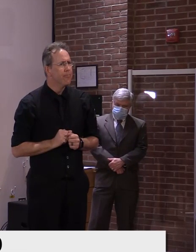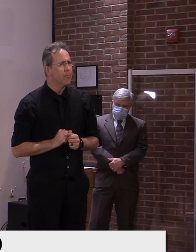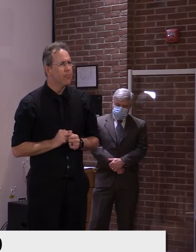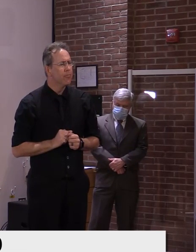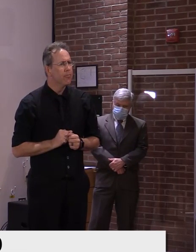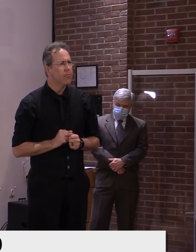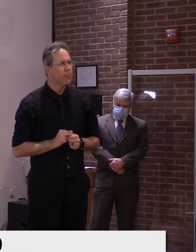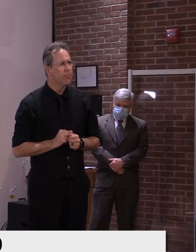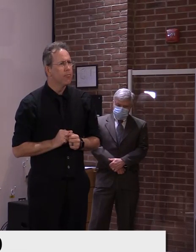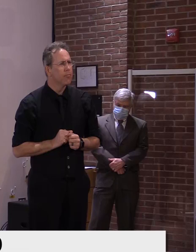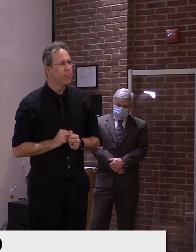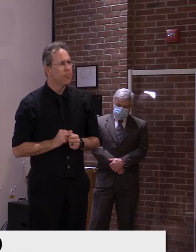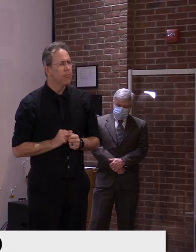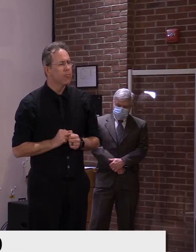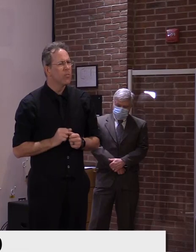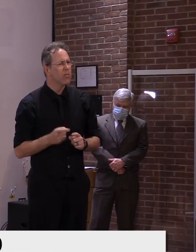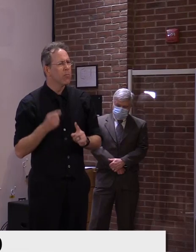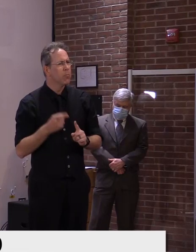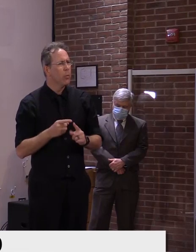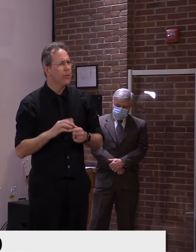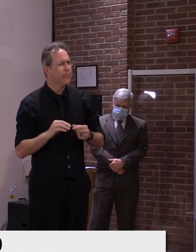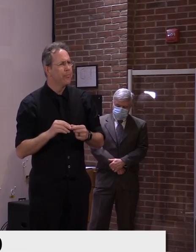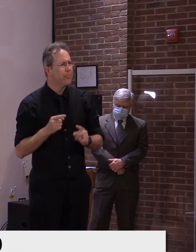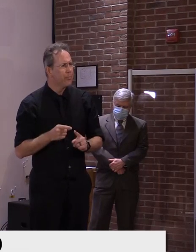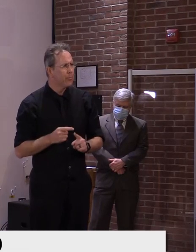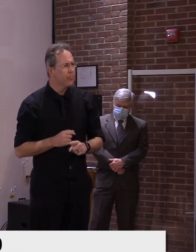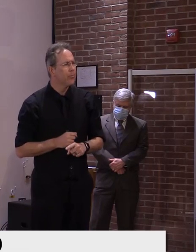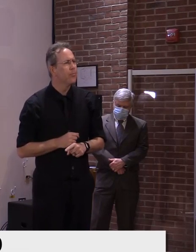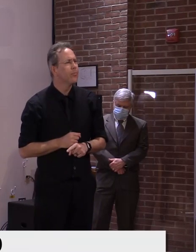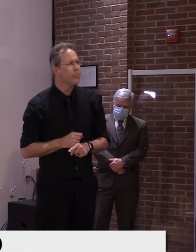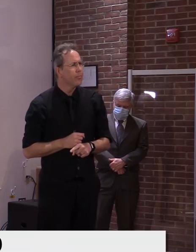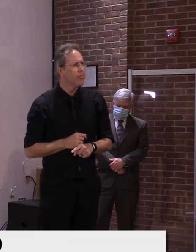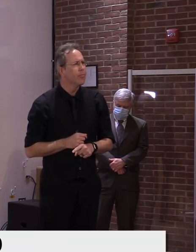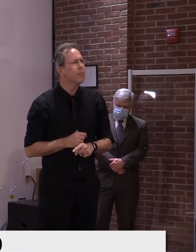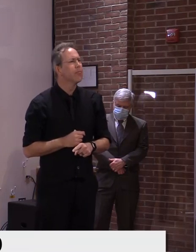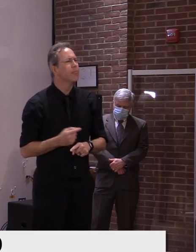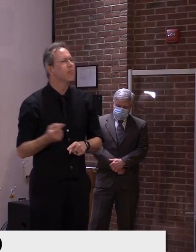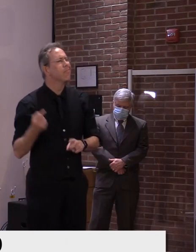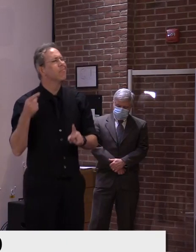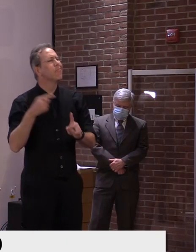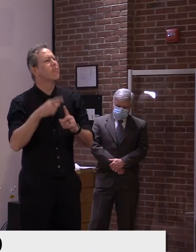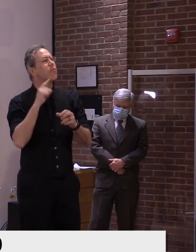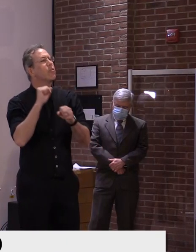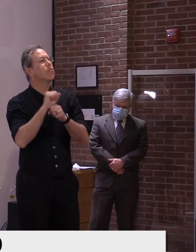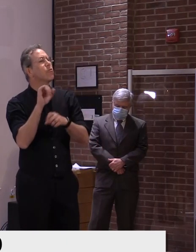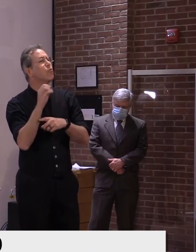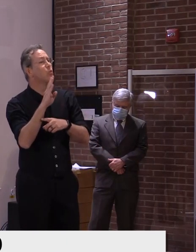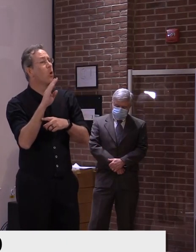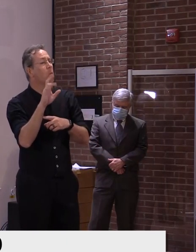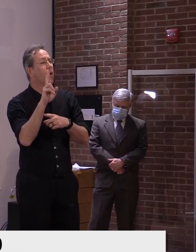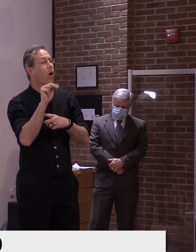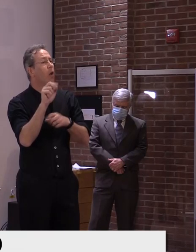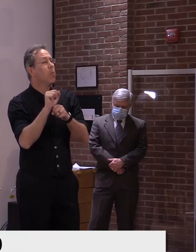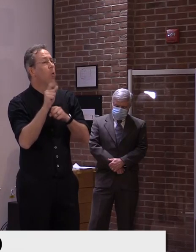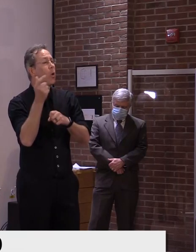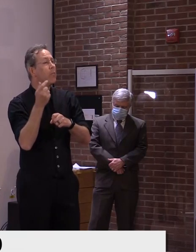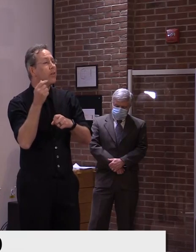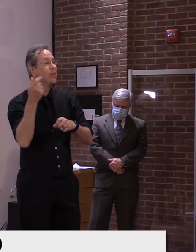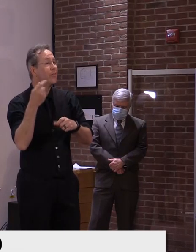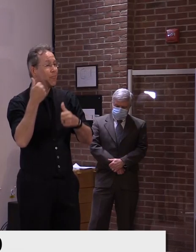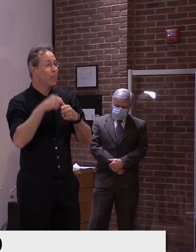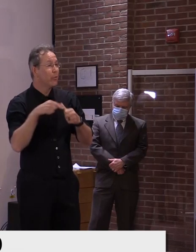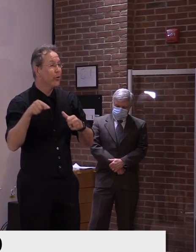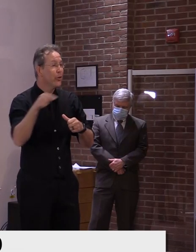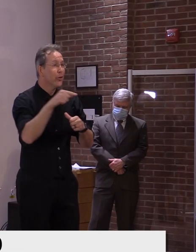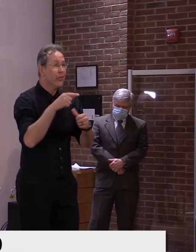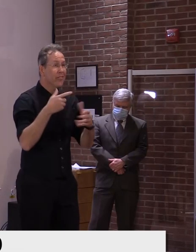$10,200 in unemployment benefits in 2020, while the rest of the working public would